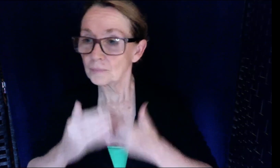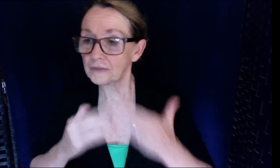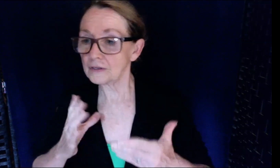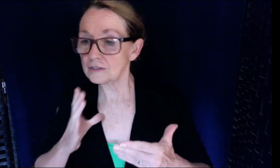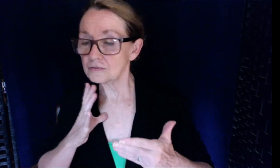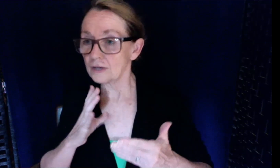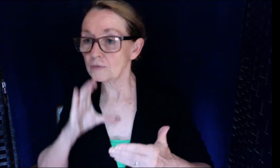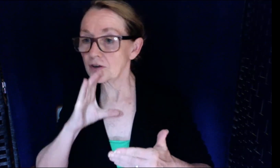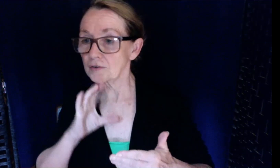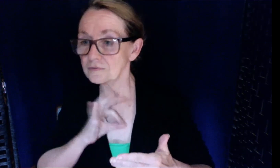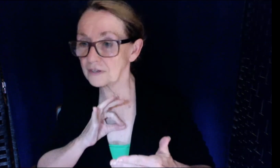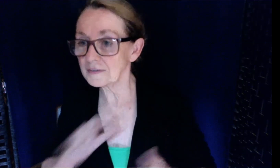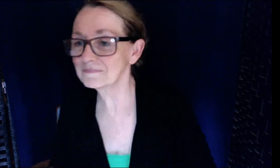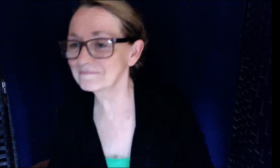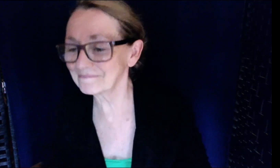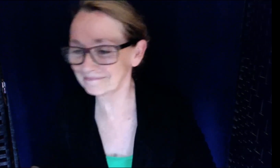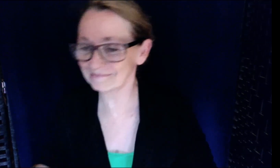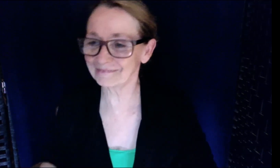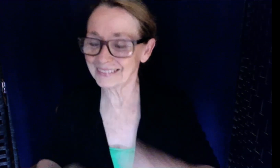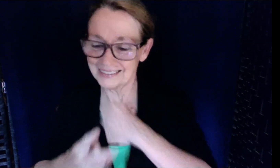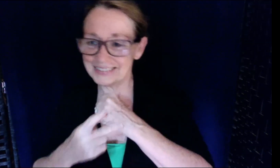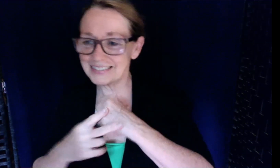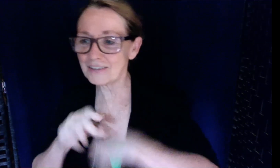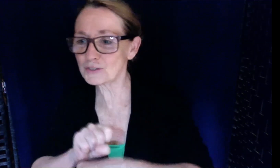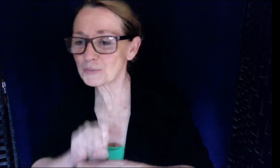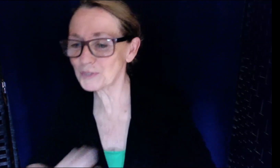Bethany, it's fine with Carol Fay. Save you some work.